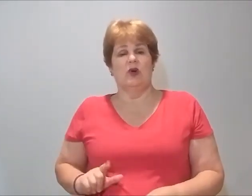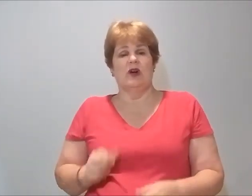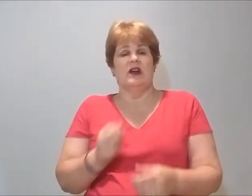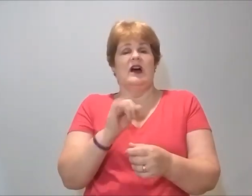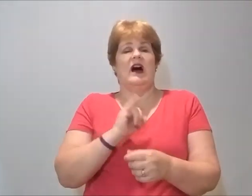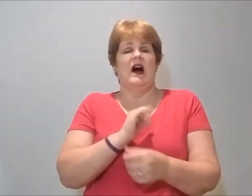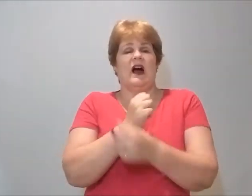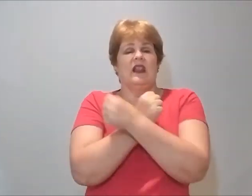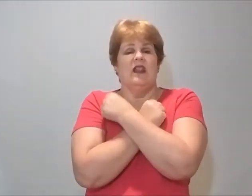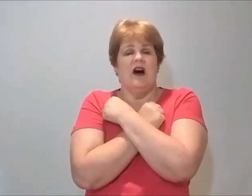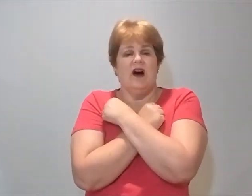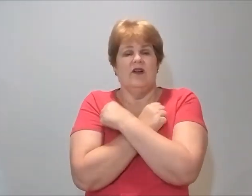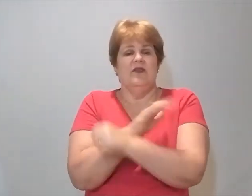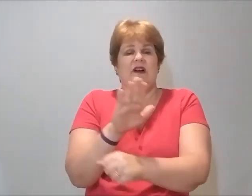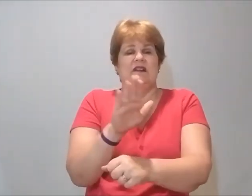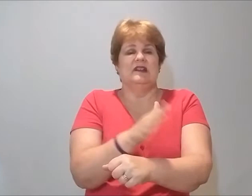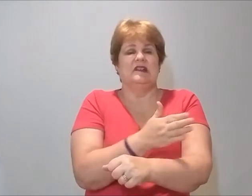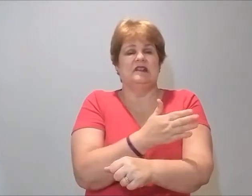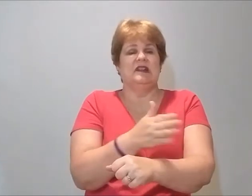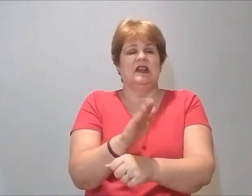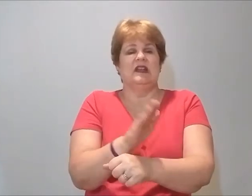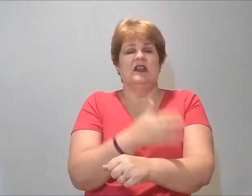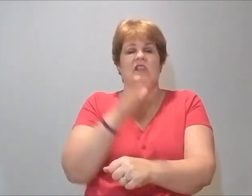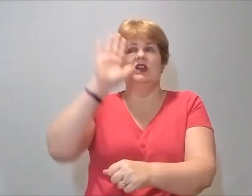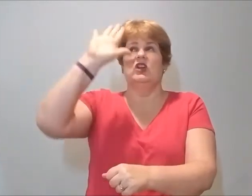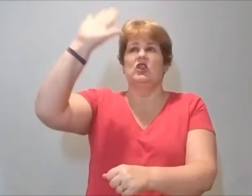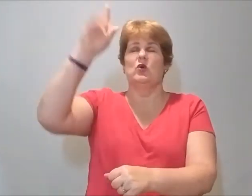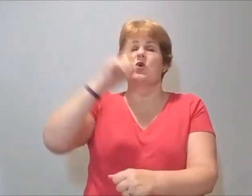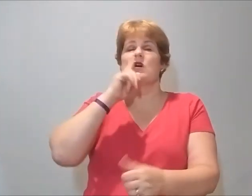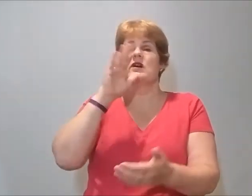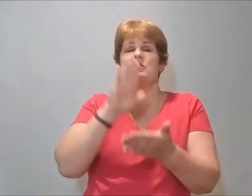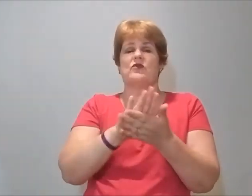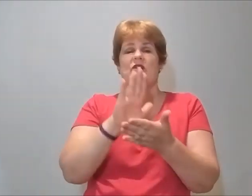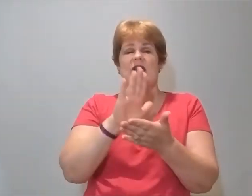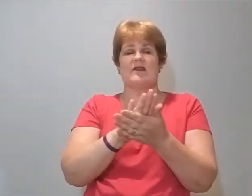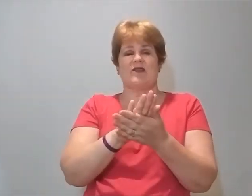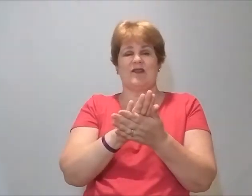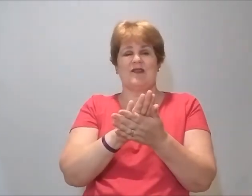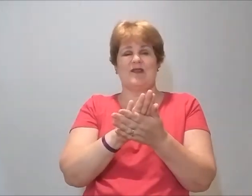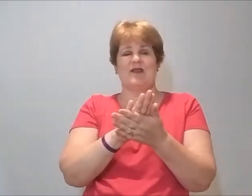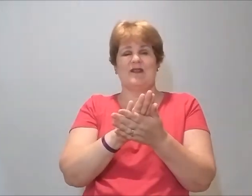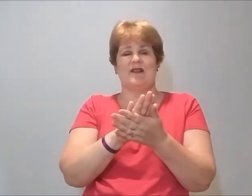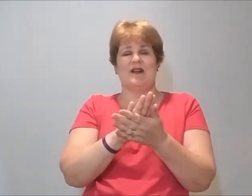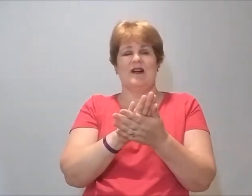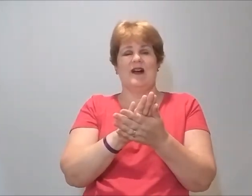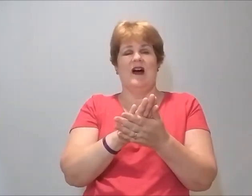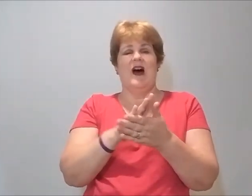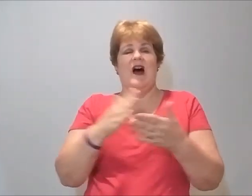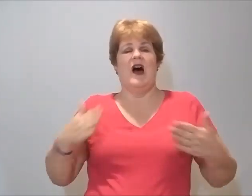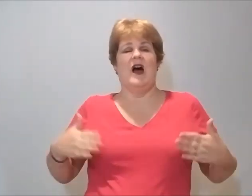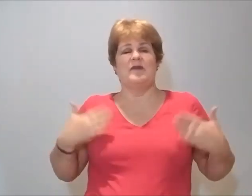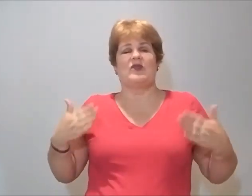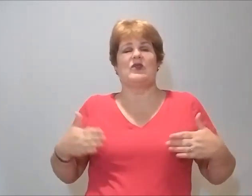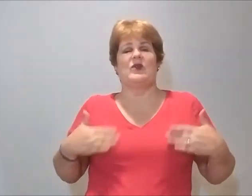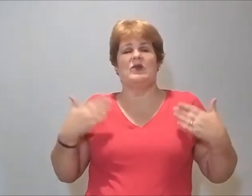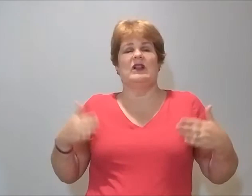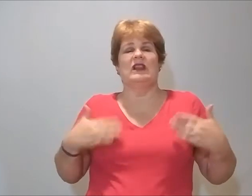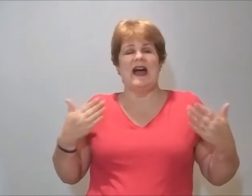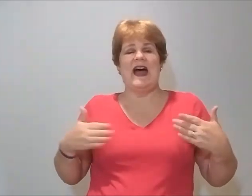Lord, I love to sing your praises. I'm so